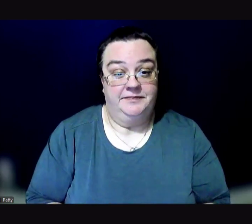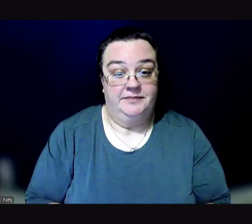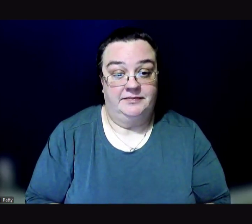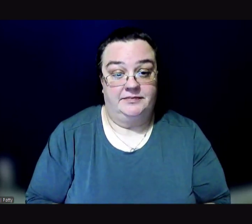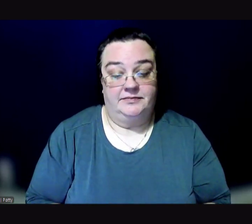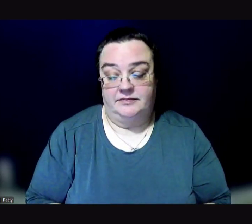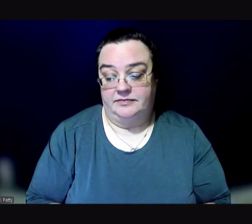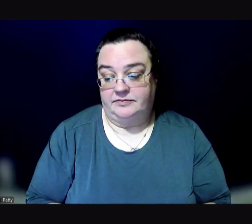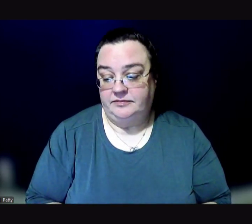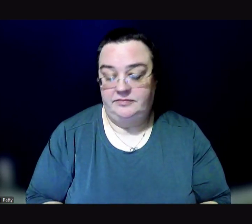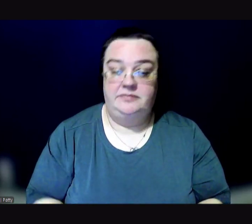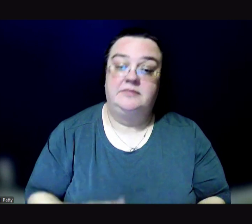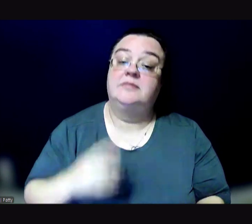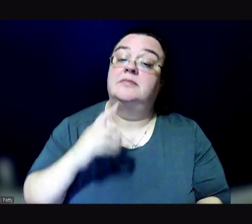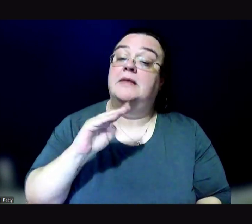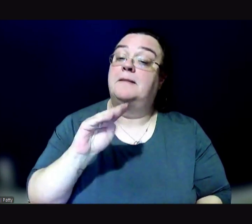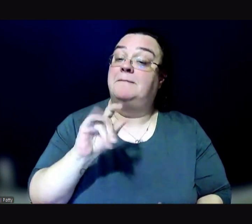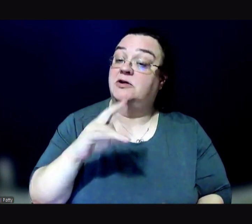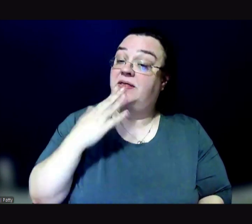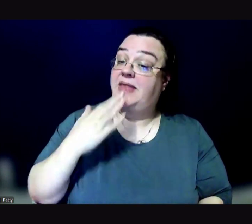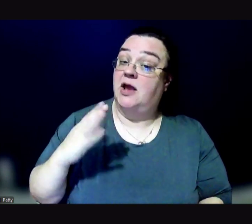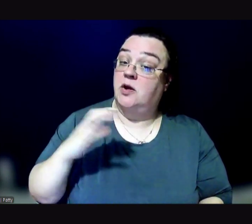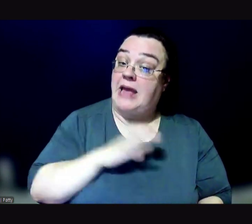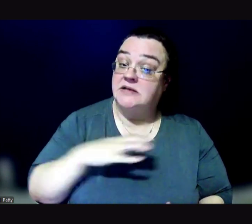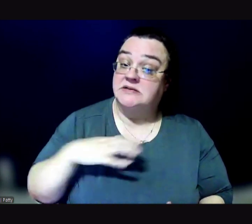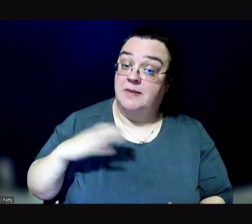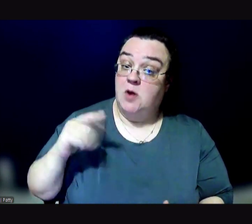Thank you, Councilmember Garces. Any other council members?